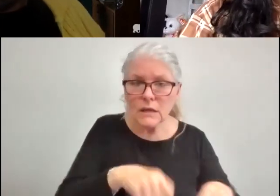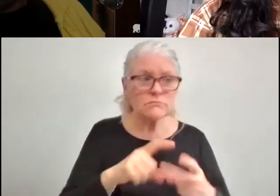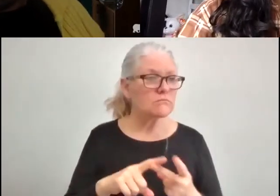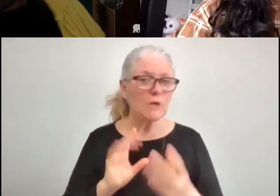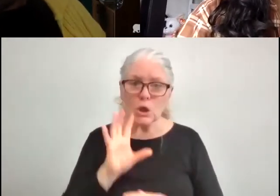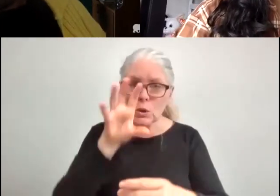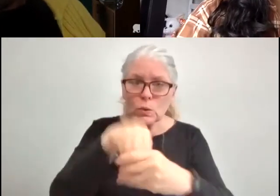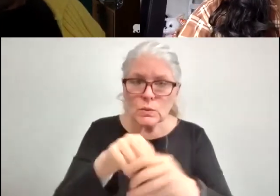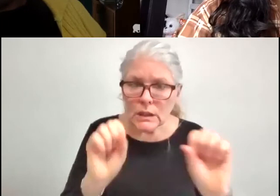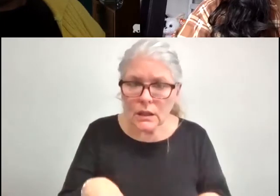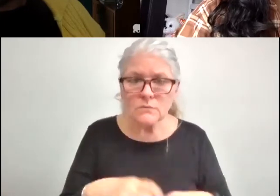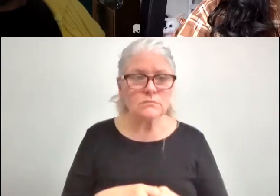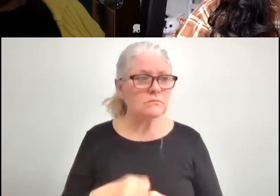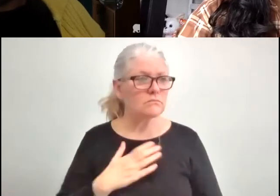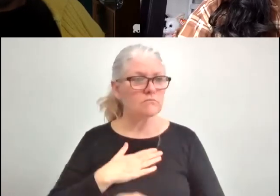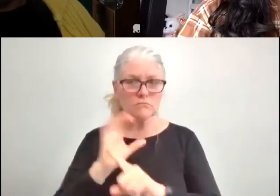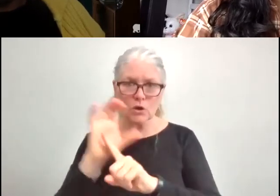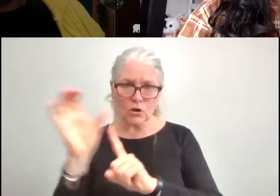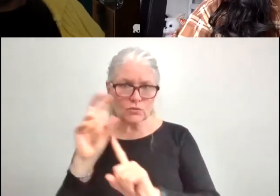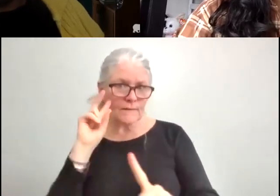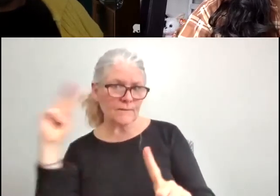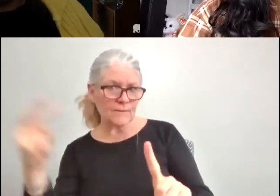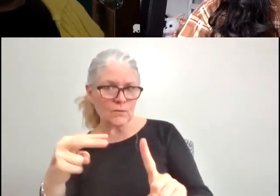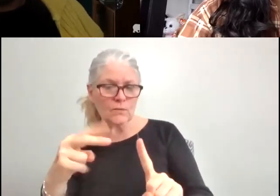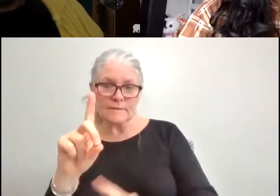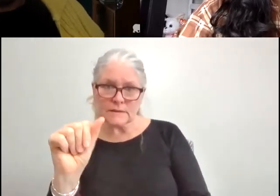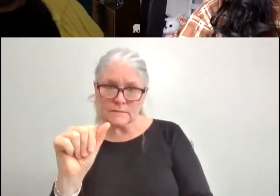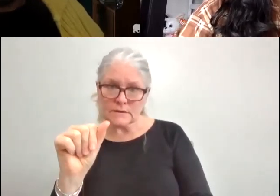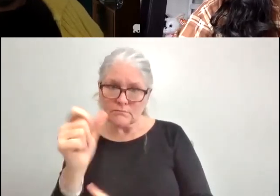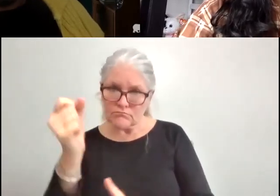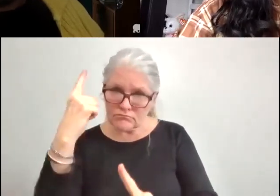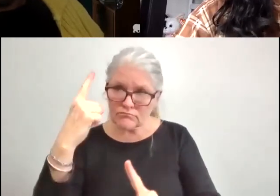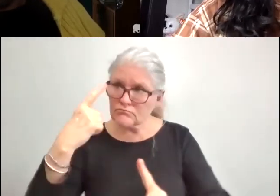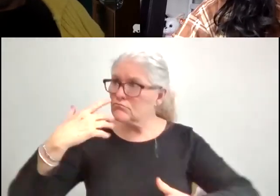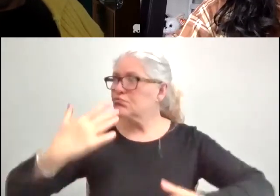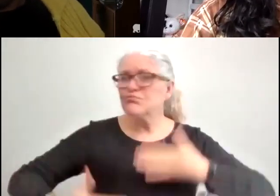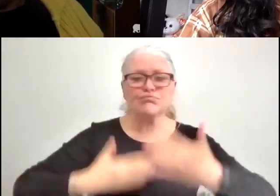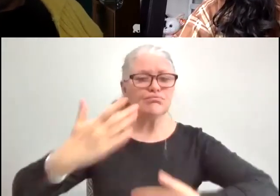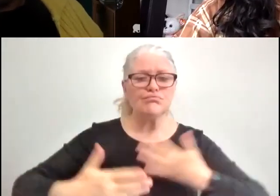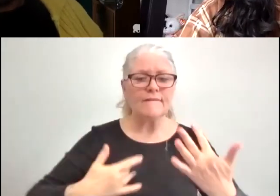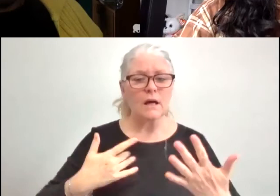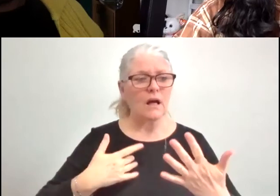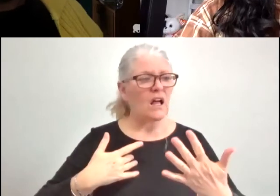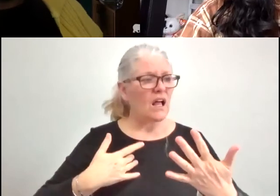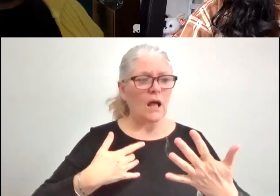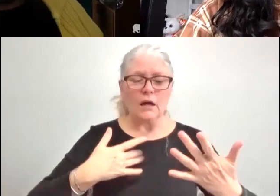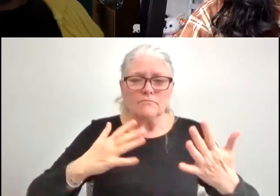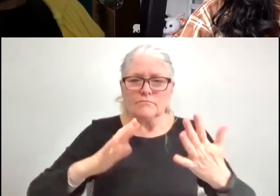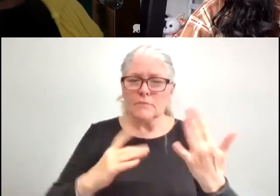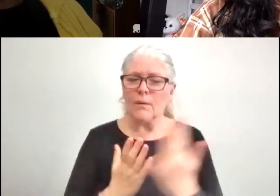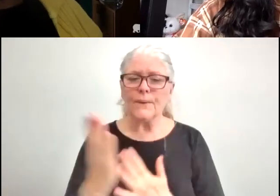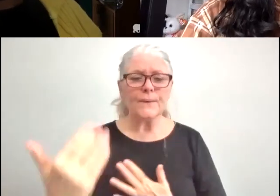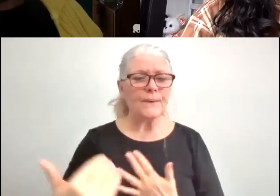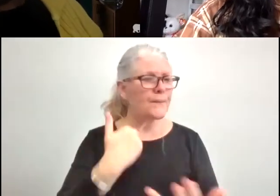cultural outlook towards disability too. So that's kind of what I envision for us. Housing, food,